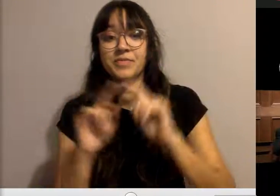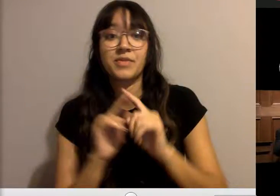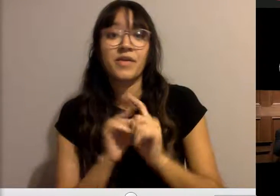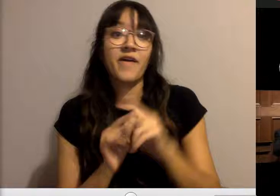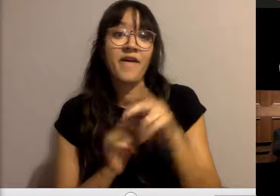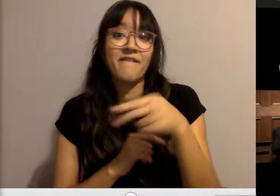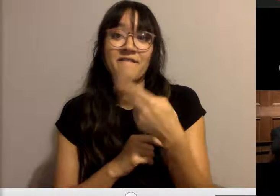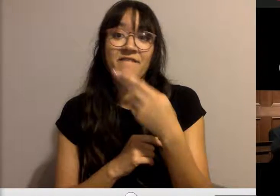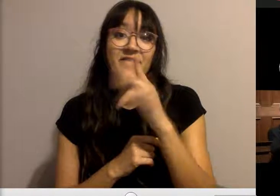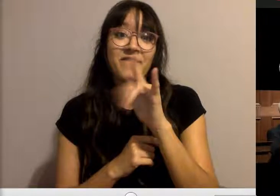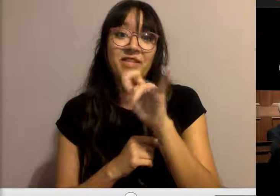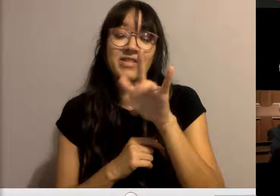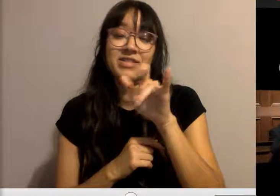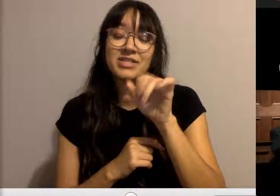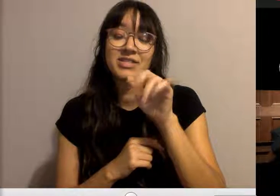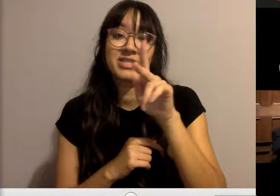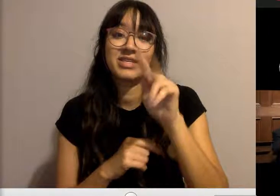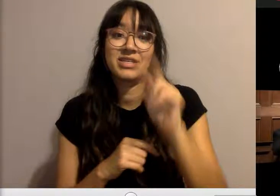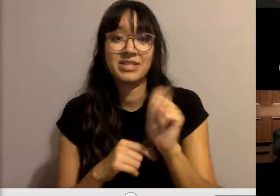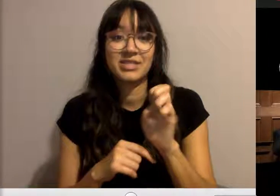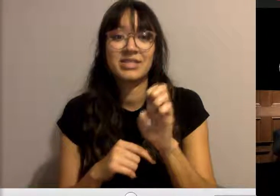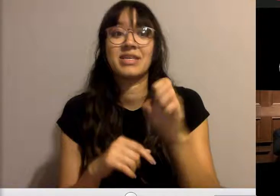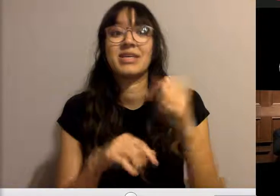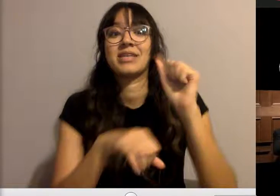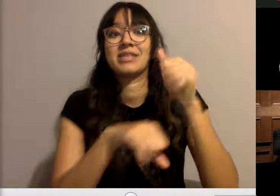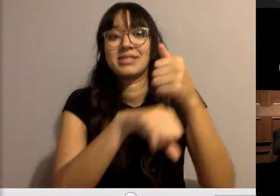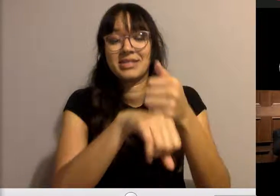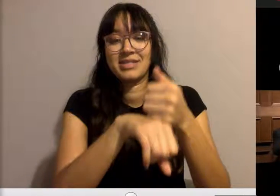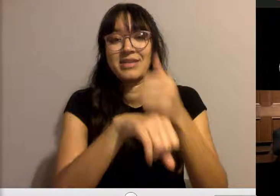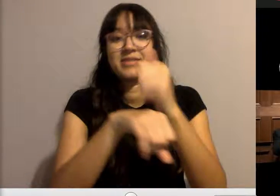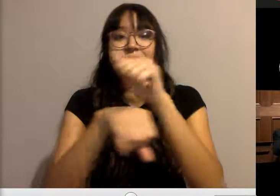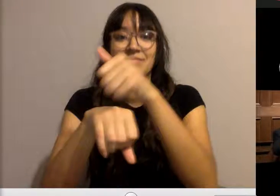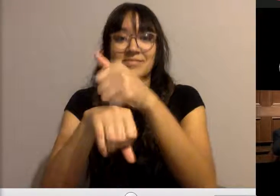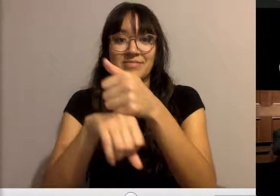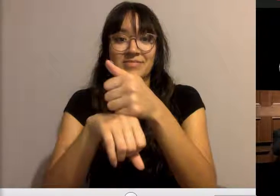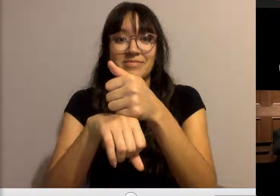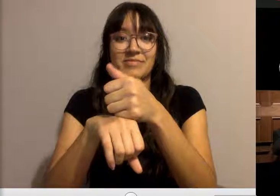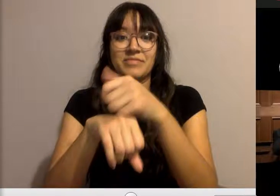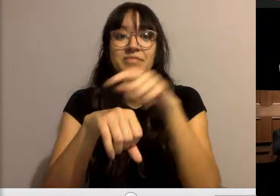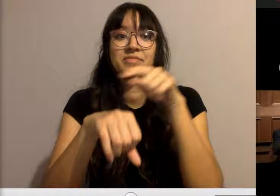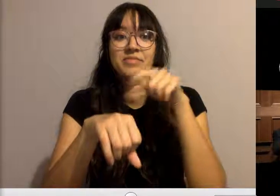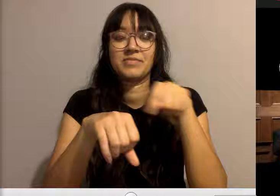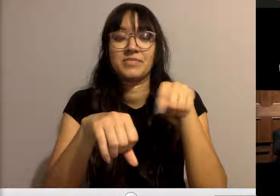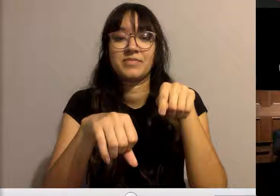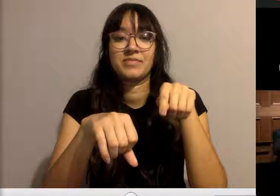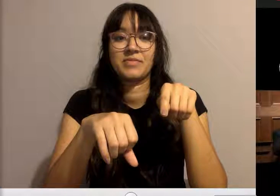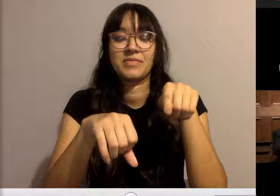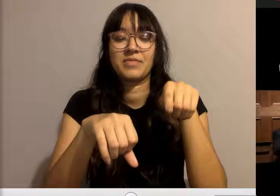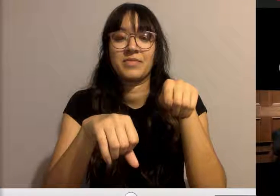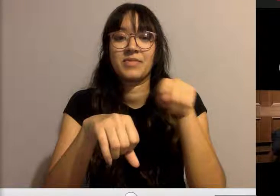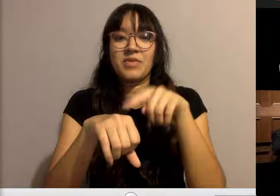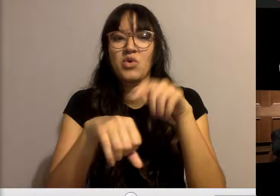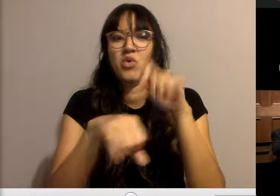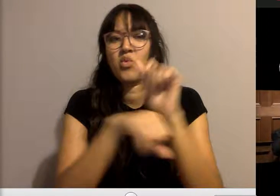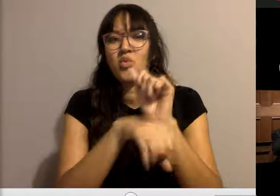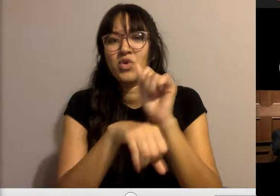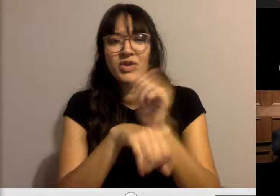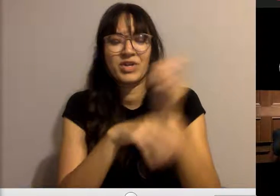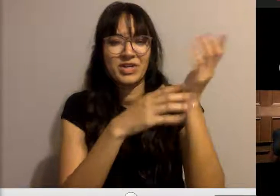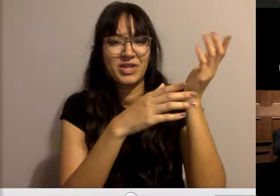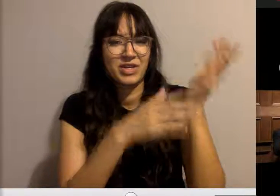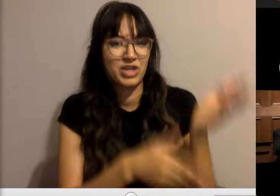course, from the region of Canaan, Israel, Lebanon, Syria. Lots of work going on right here, and I think Aaron